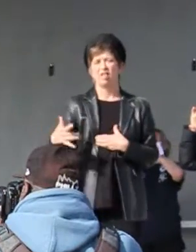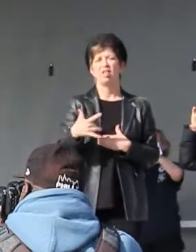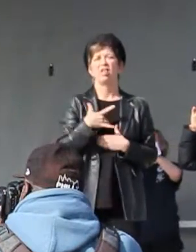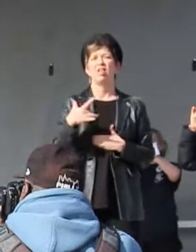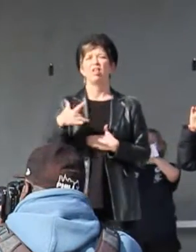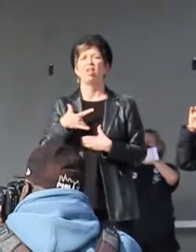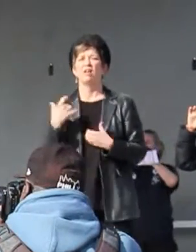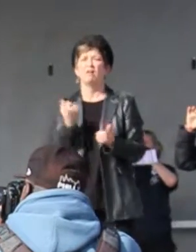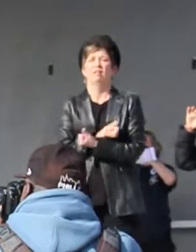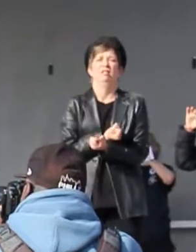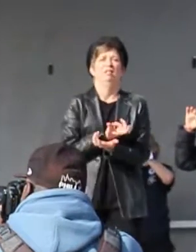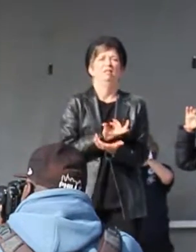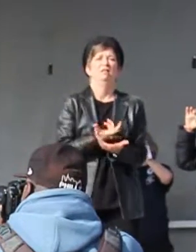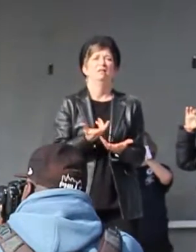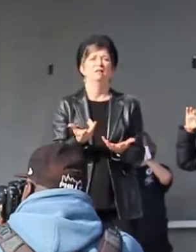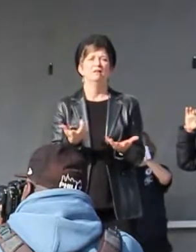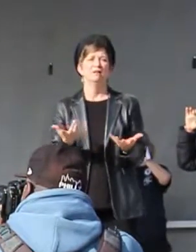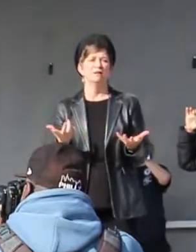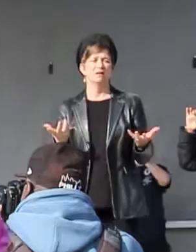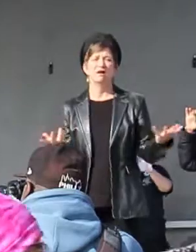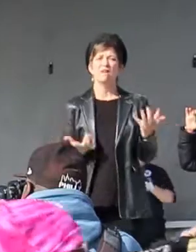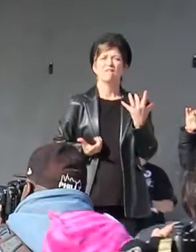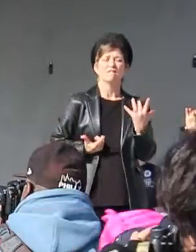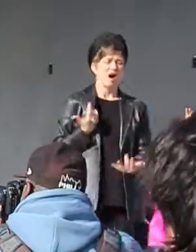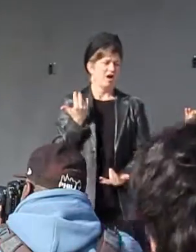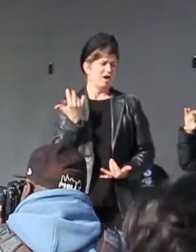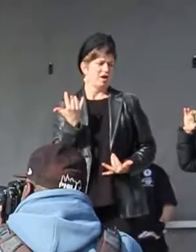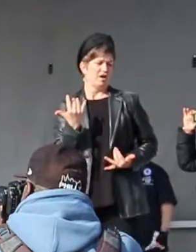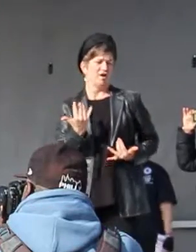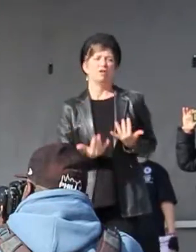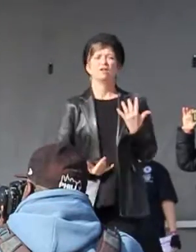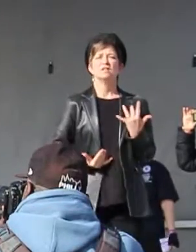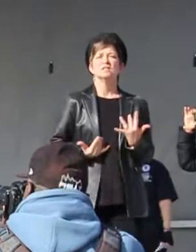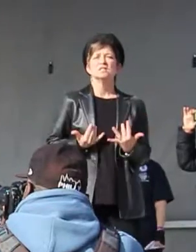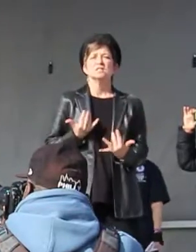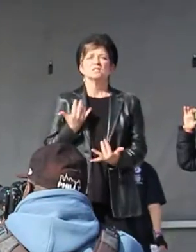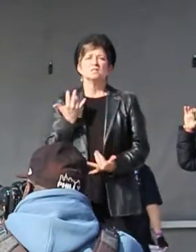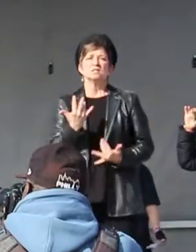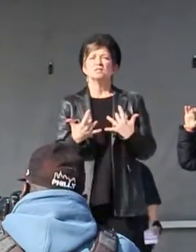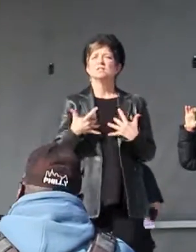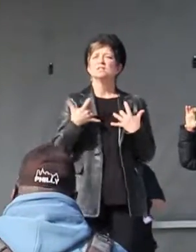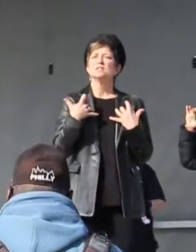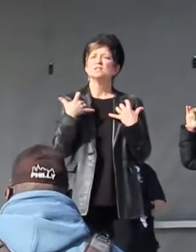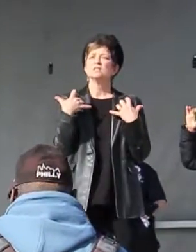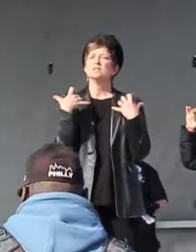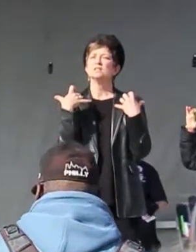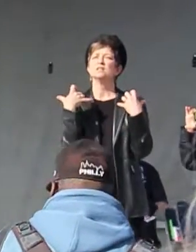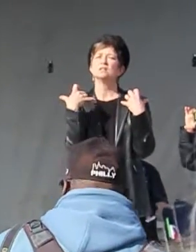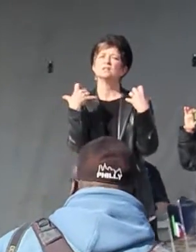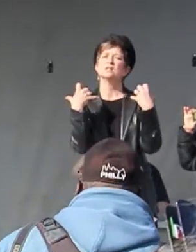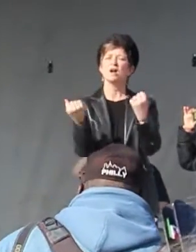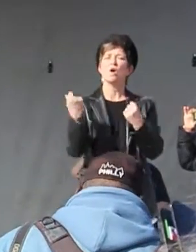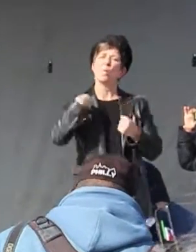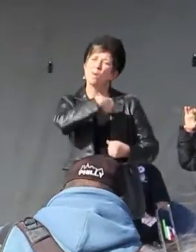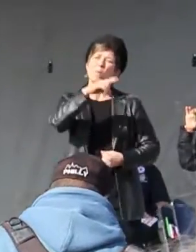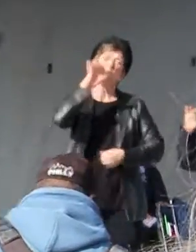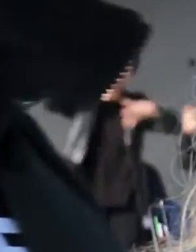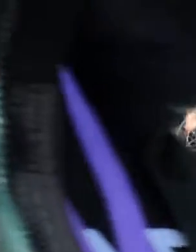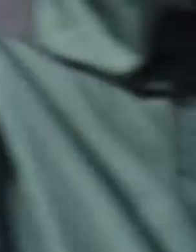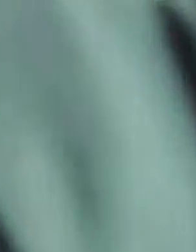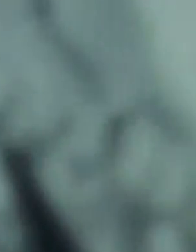you can find a fighter, but I see it in you, so we gon' walk it out. And